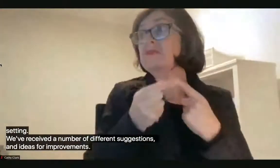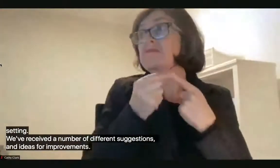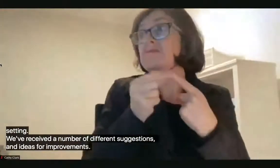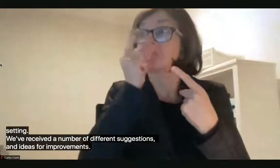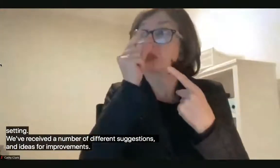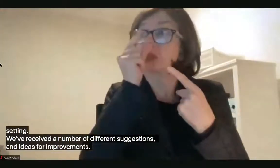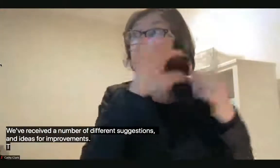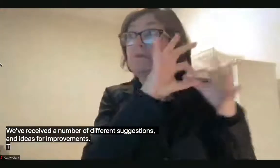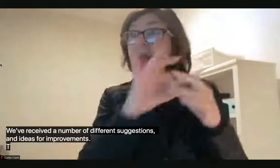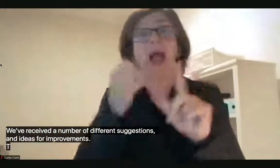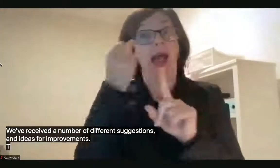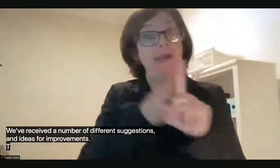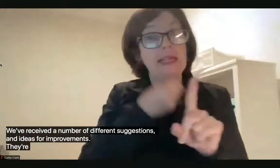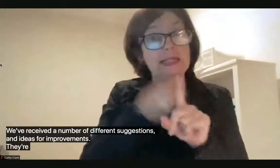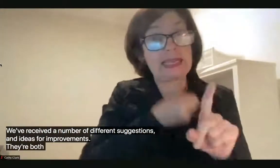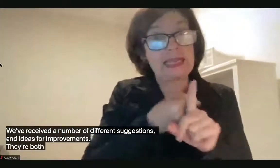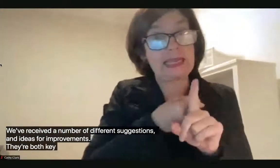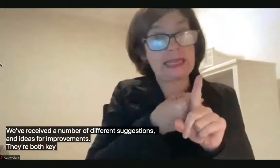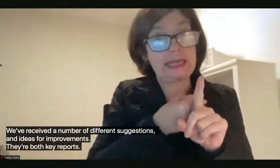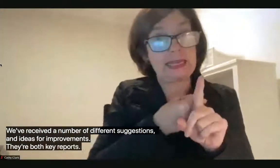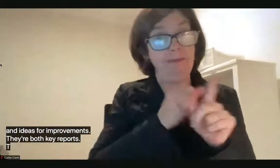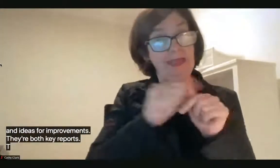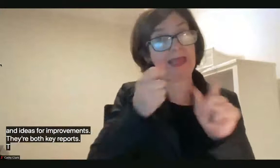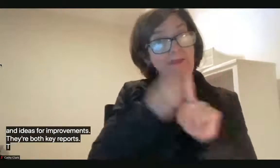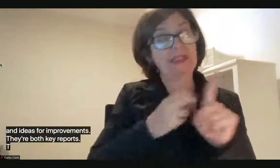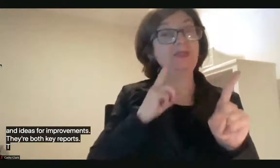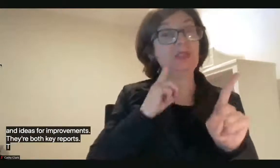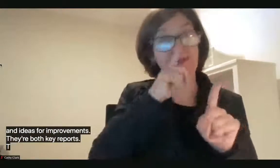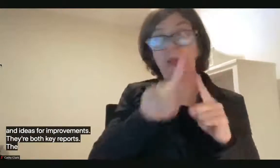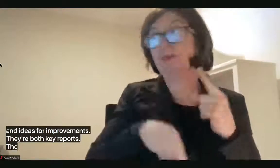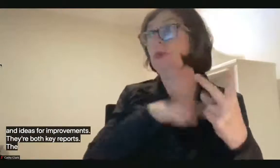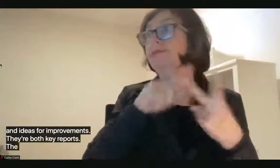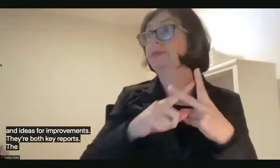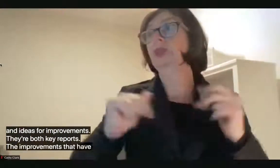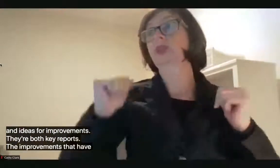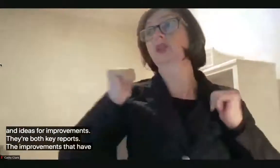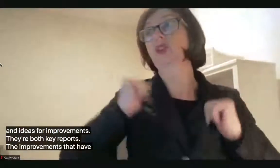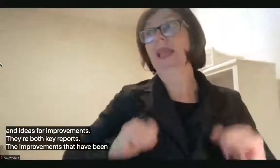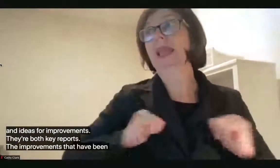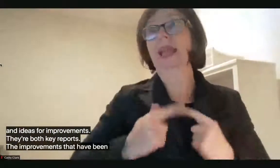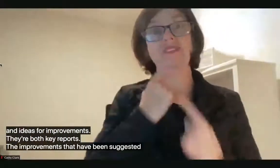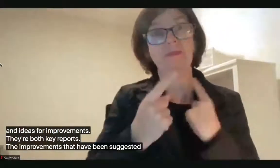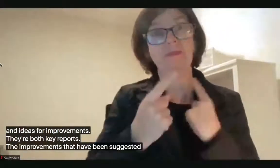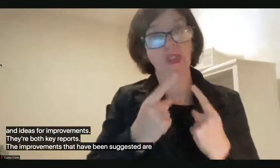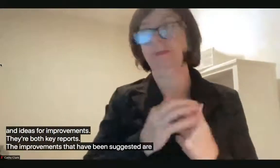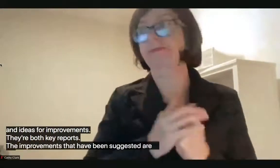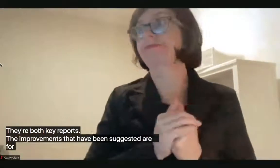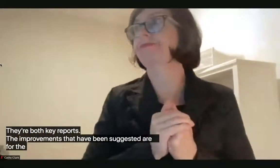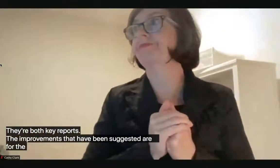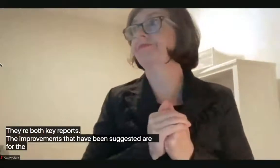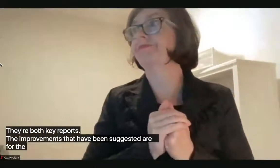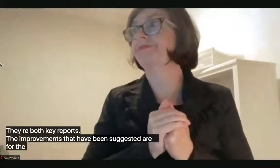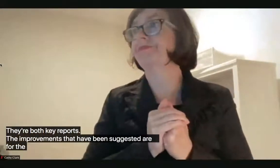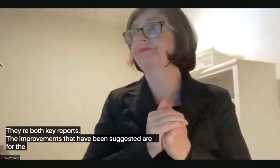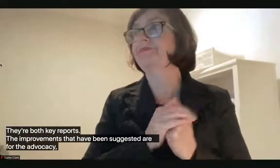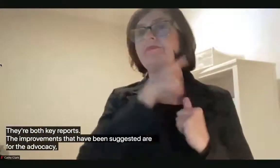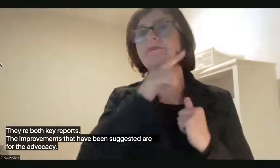And the improvements that have been suggested are further advocacy, better advocacy for deaf community, training,